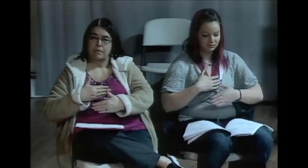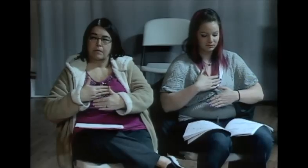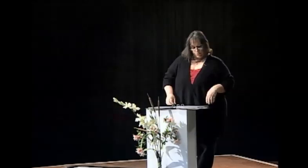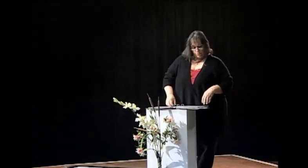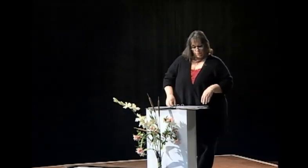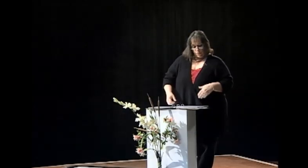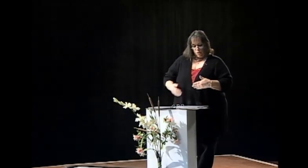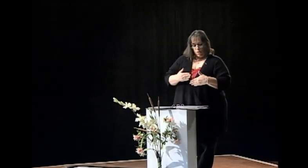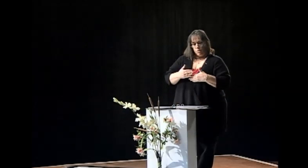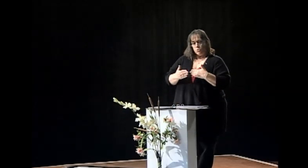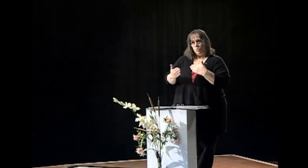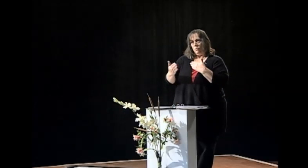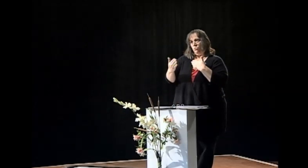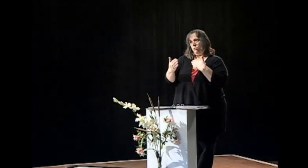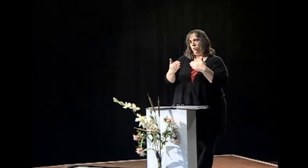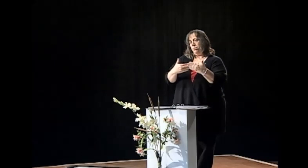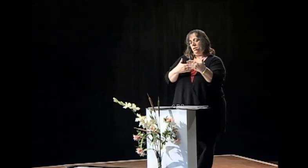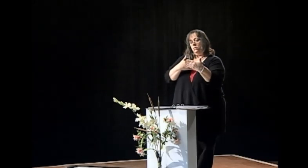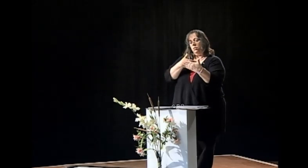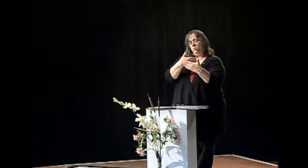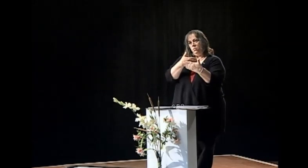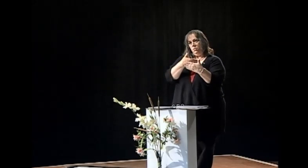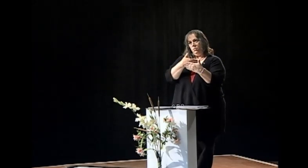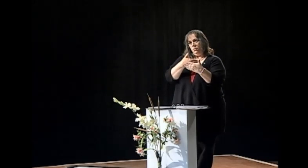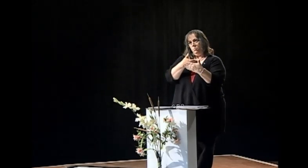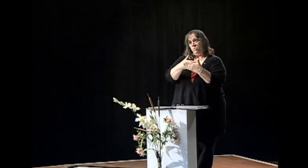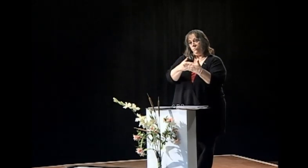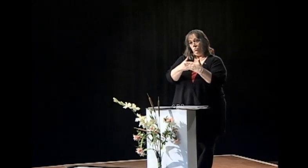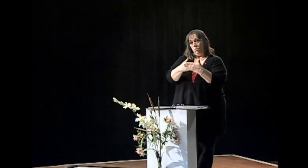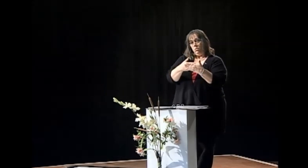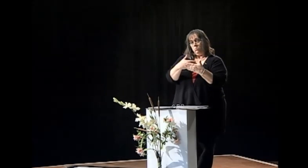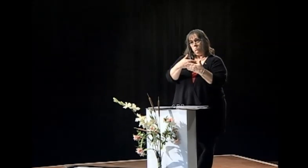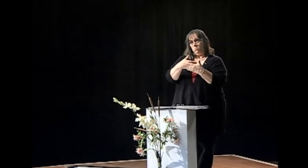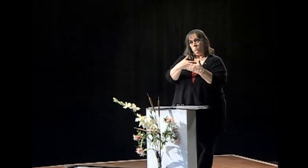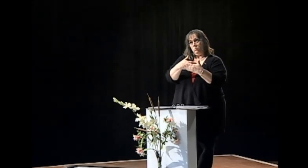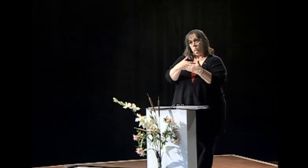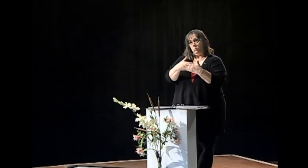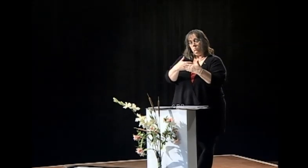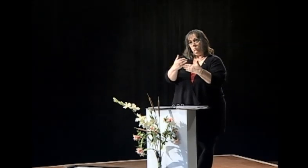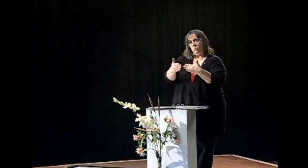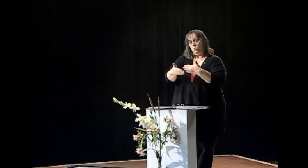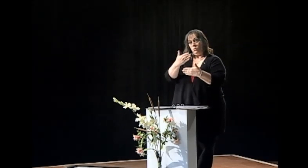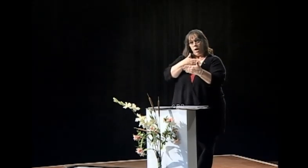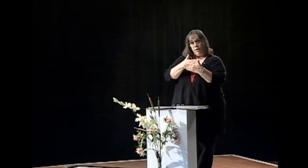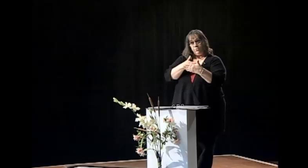So, or it could be before or after.